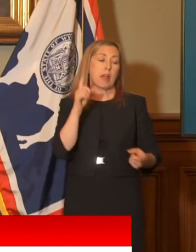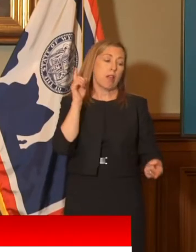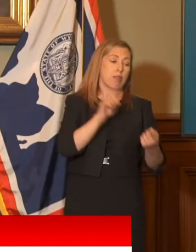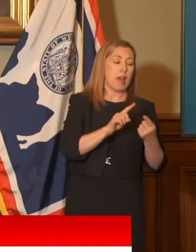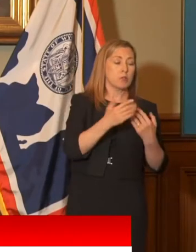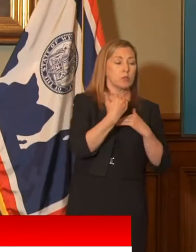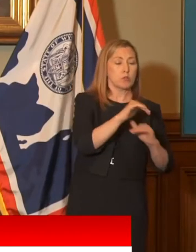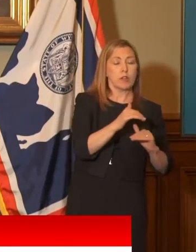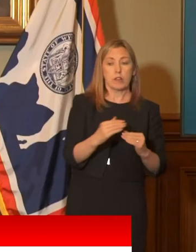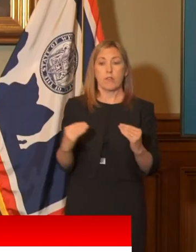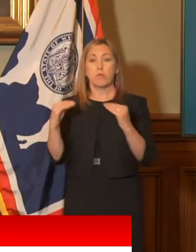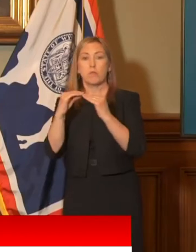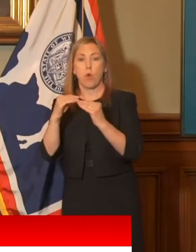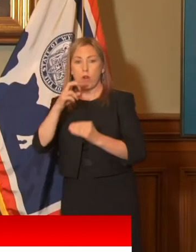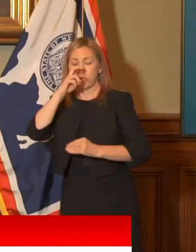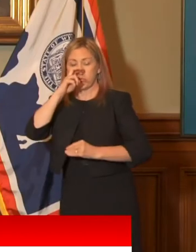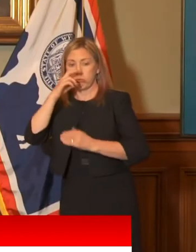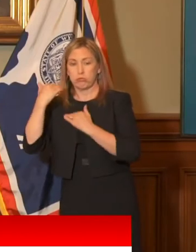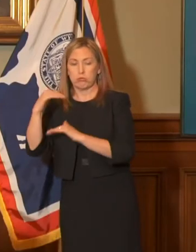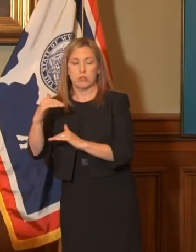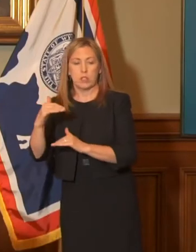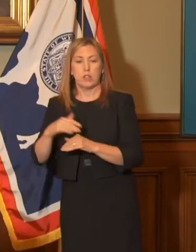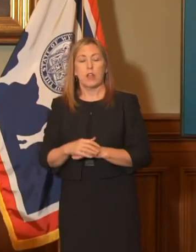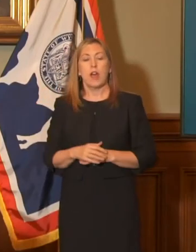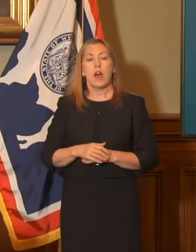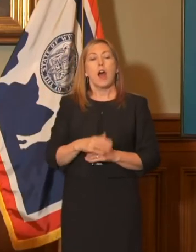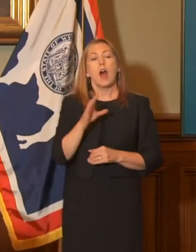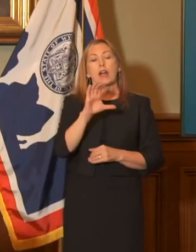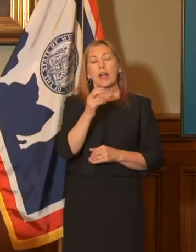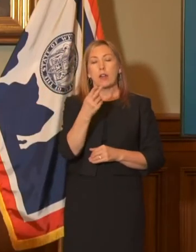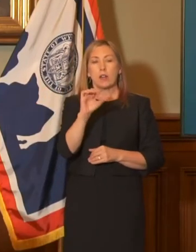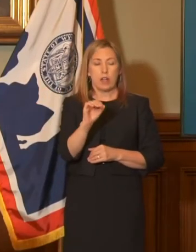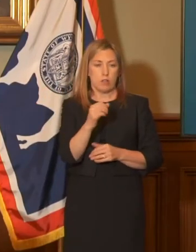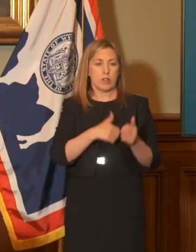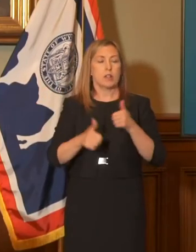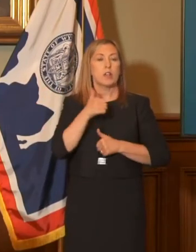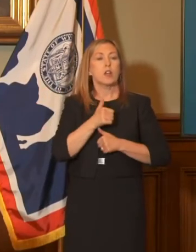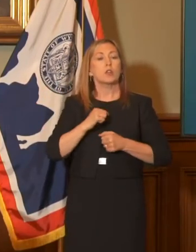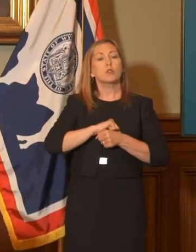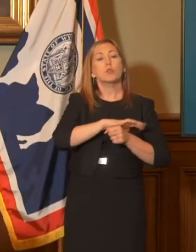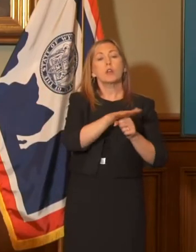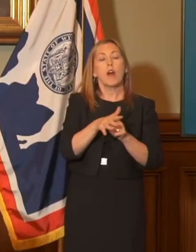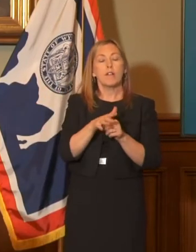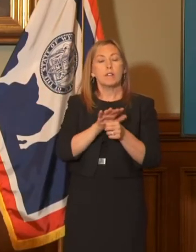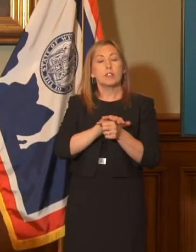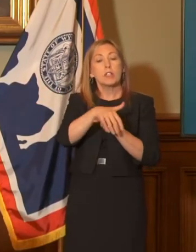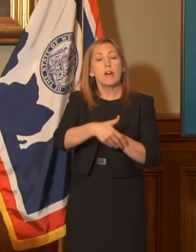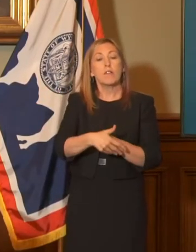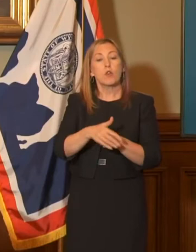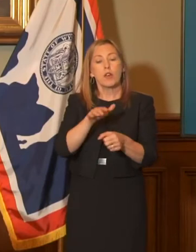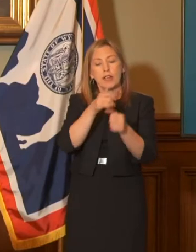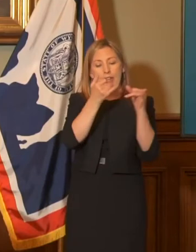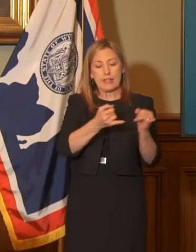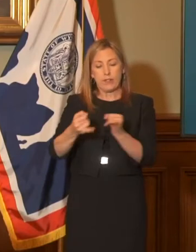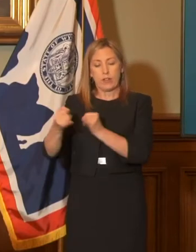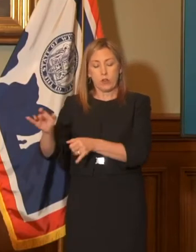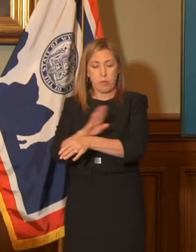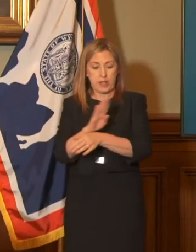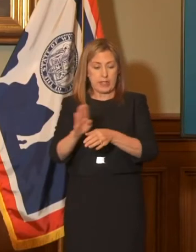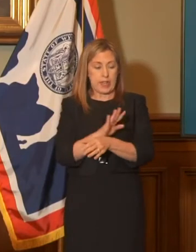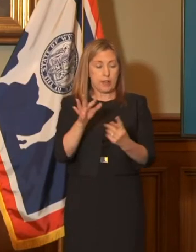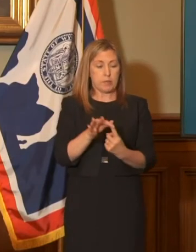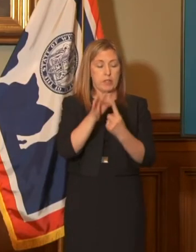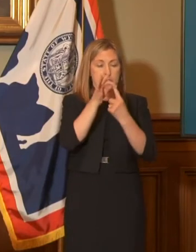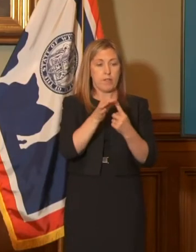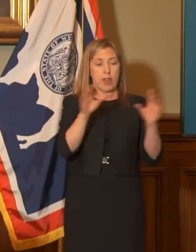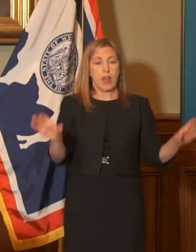health officers also have a role in approving exemptions to cover individual businesses and specific activities. I